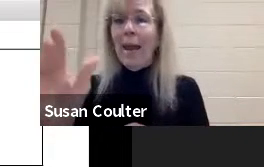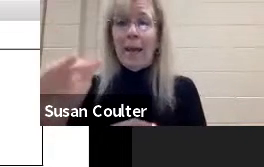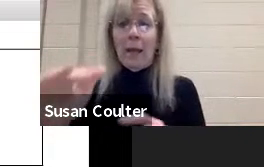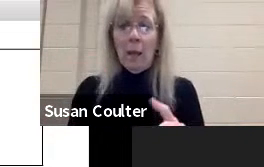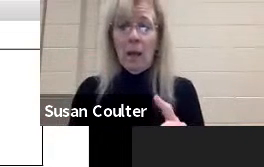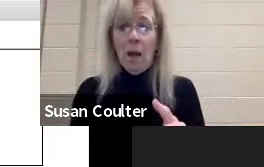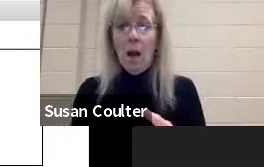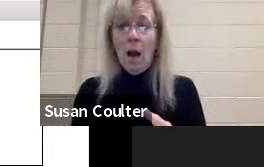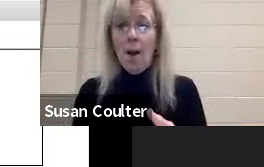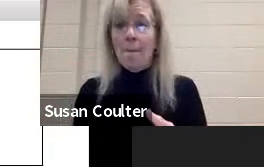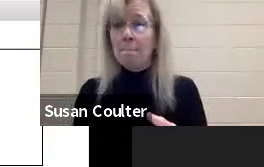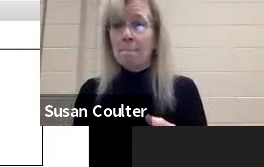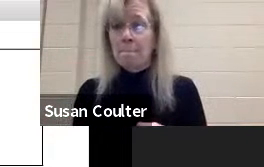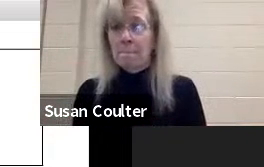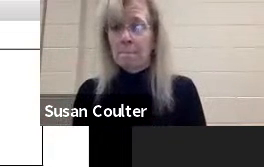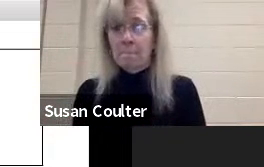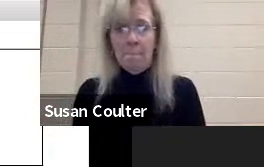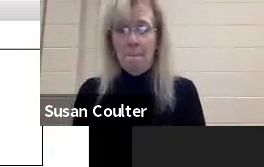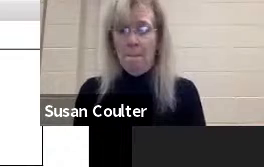Okay.